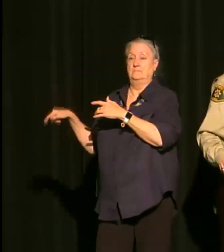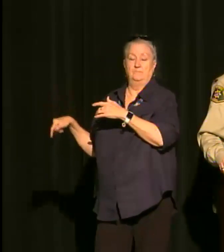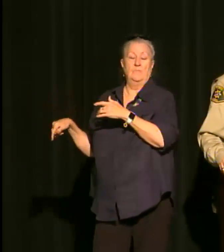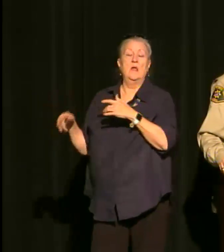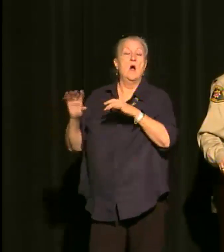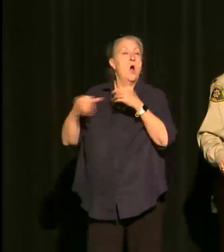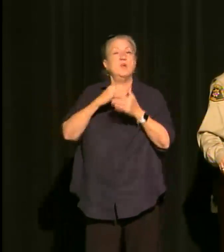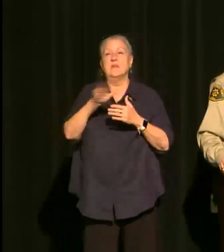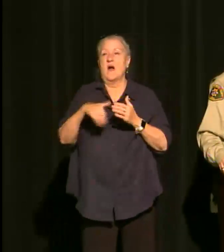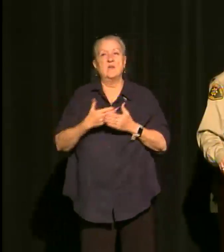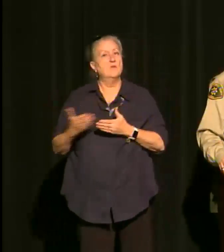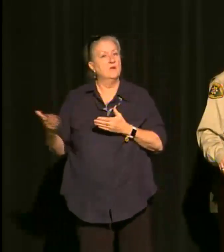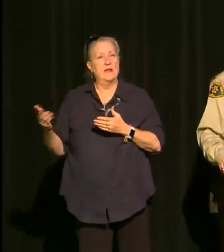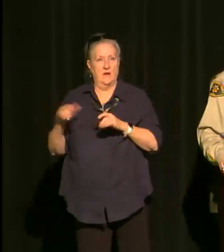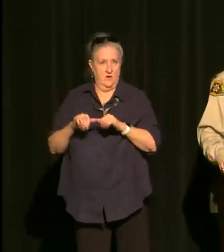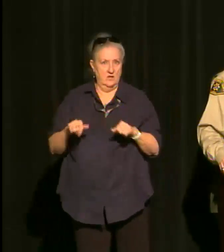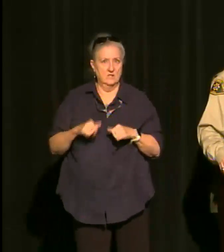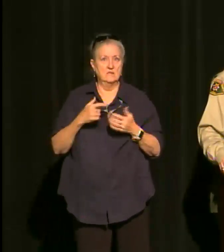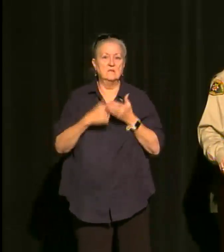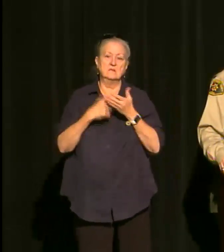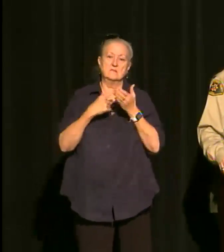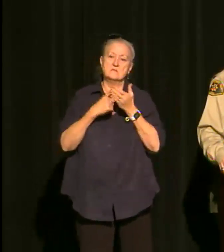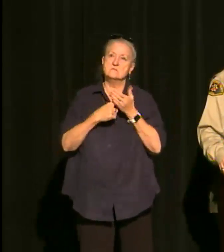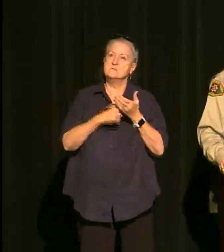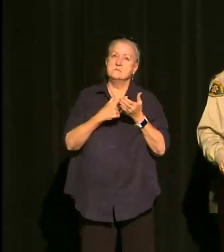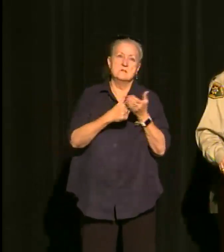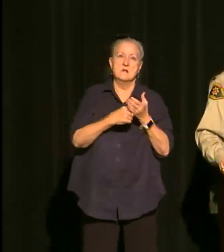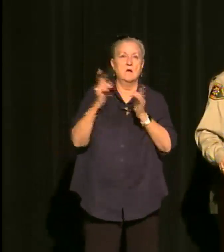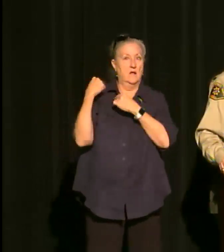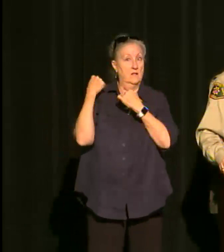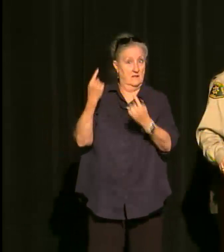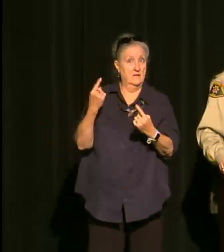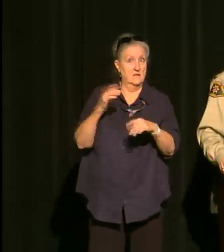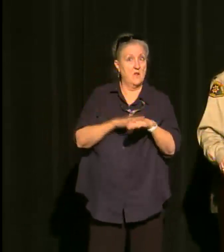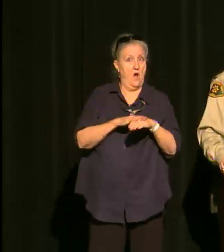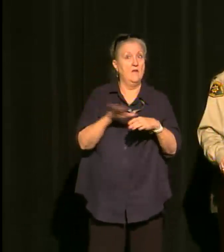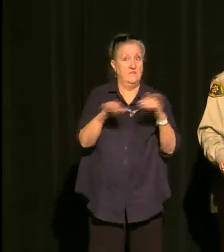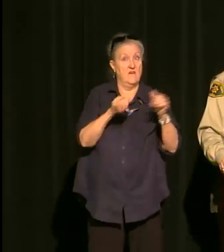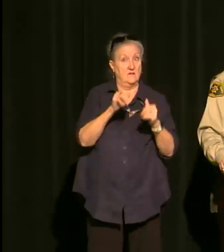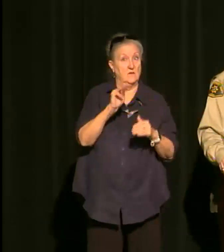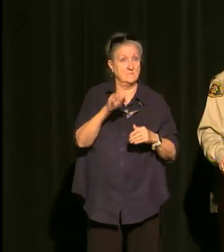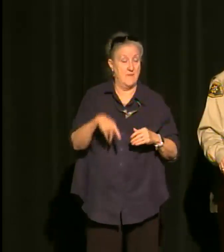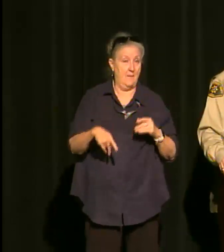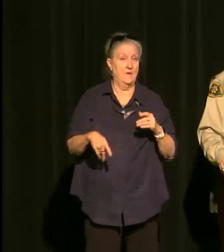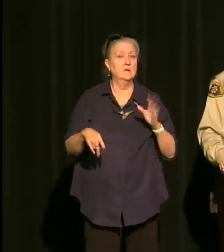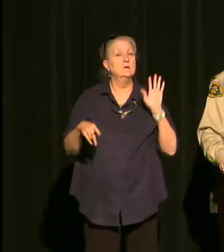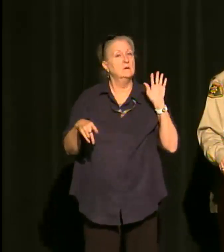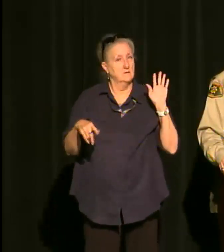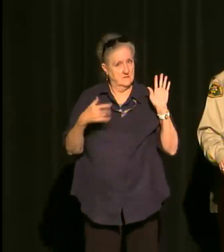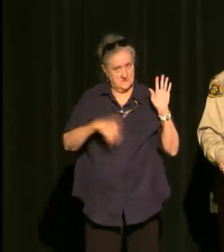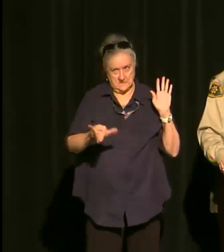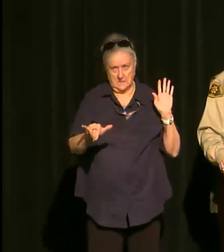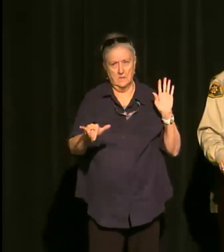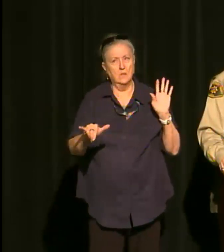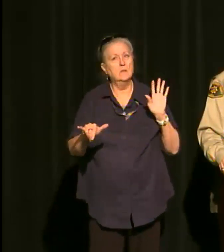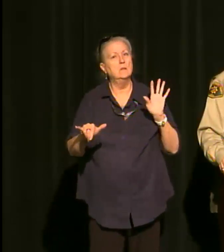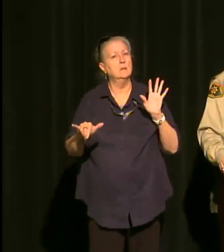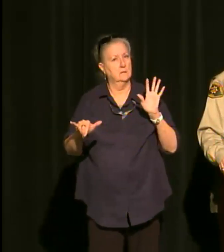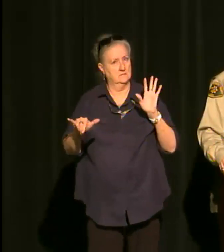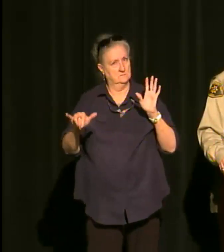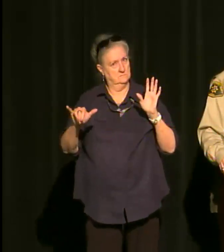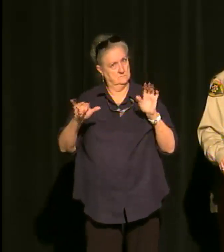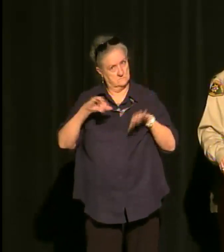other areas that we have discussed over the last several days and that are on the evacuation map are still in